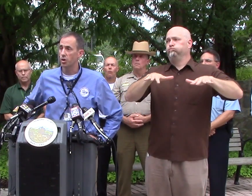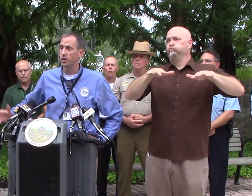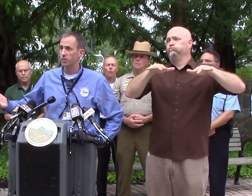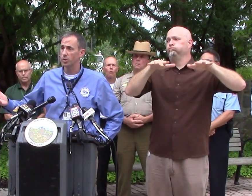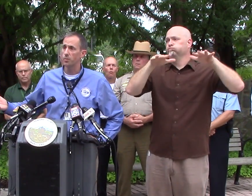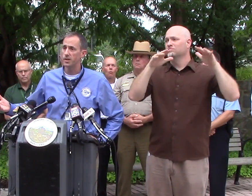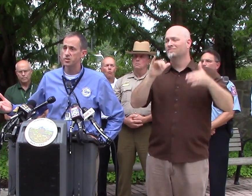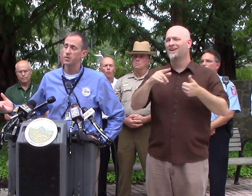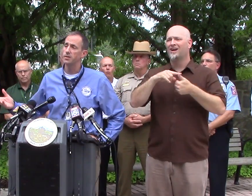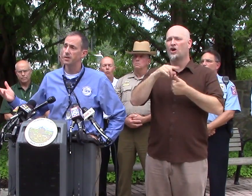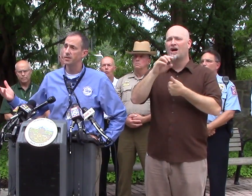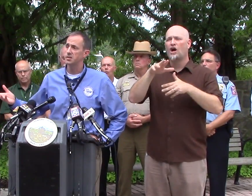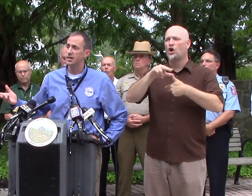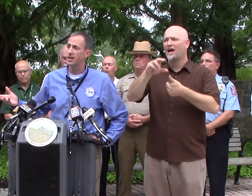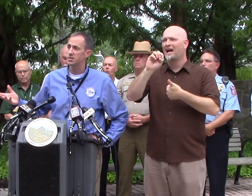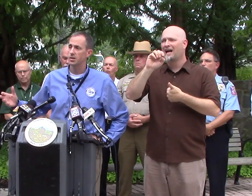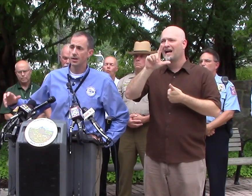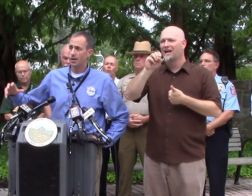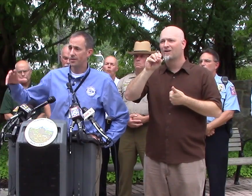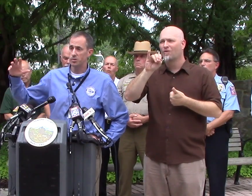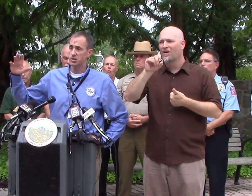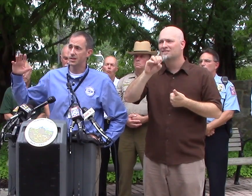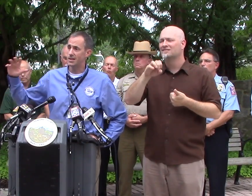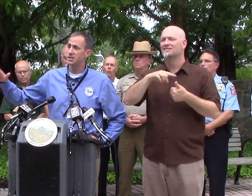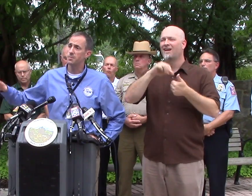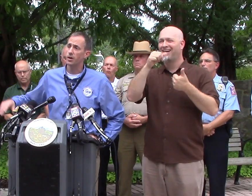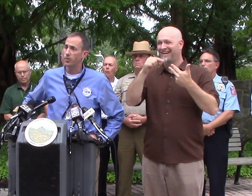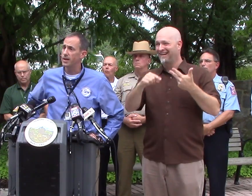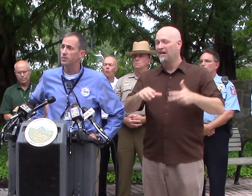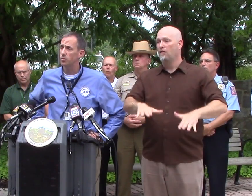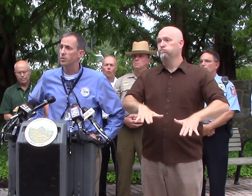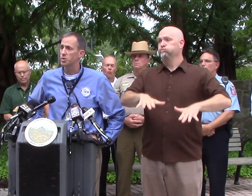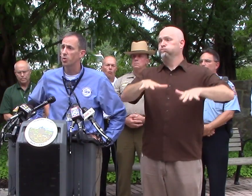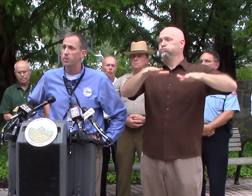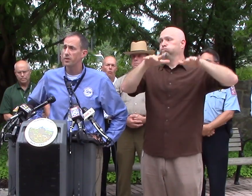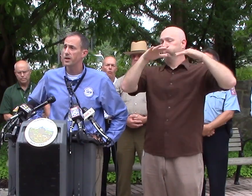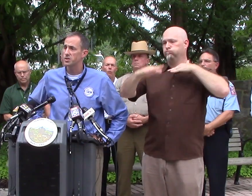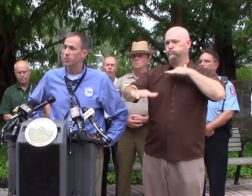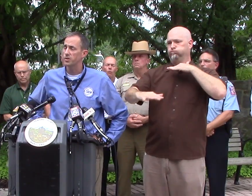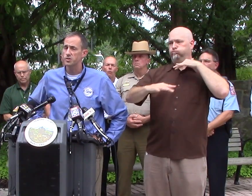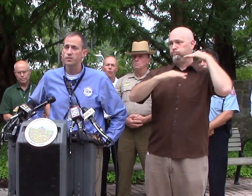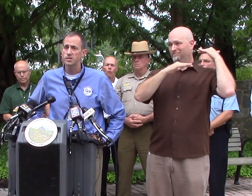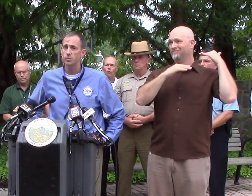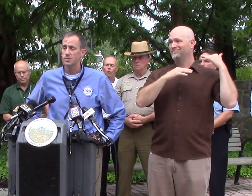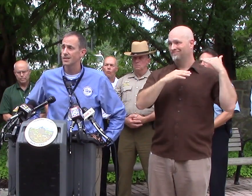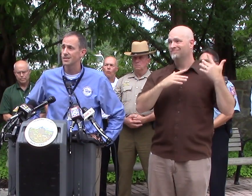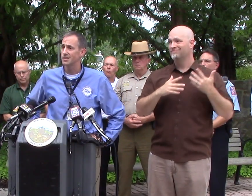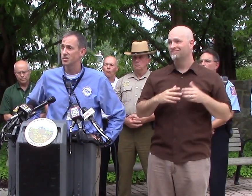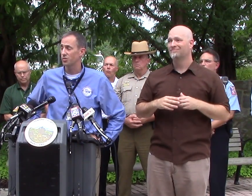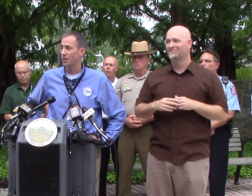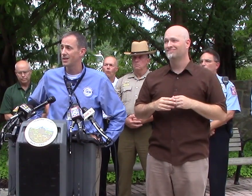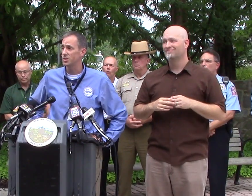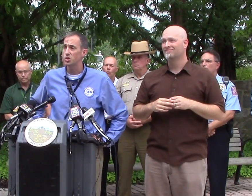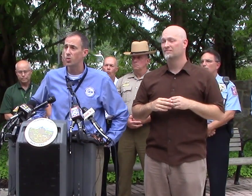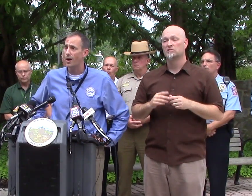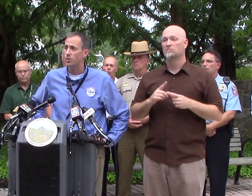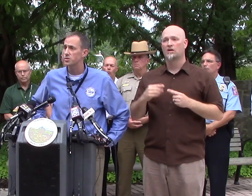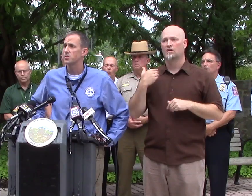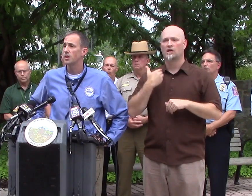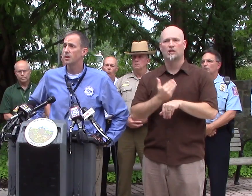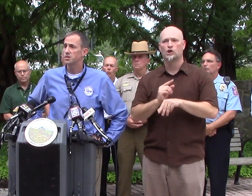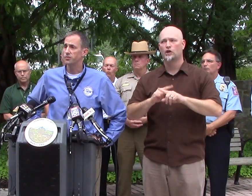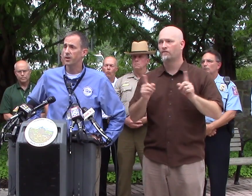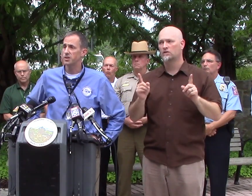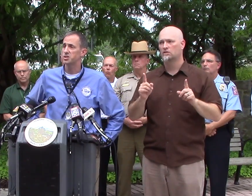flood starting with Lower Main Street. In this case, I think it was an intense amount of rain. We were told by the National Weather Service it was 6 inches of rain in 2